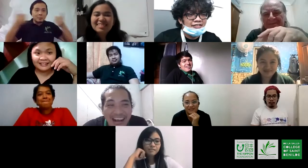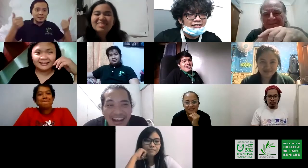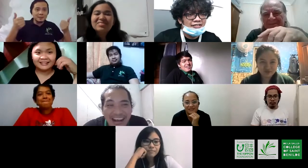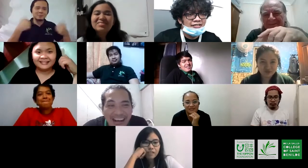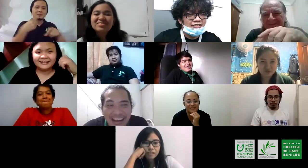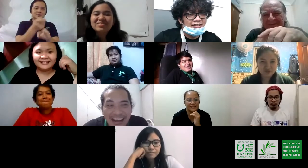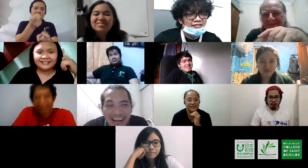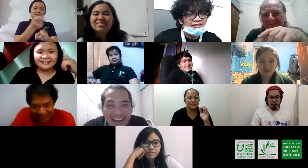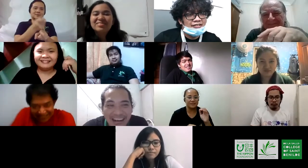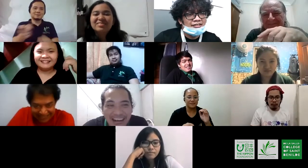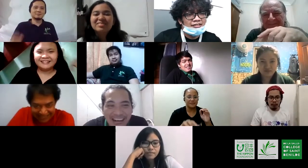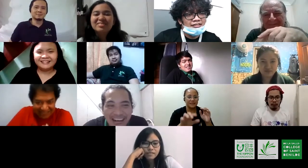right?